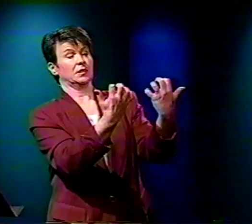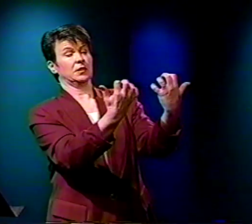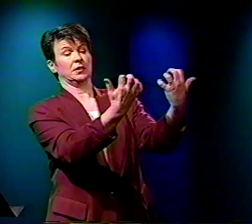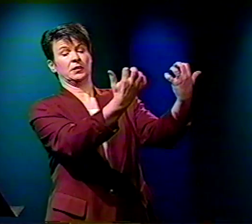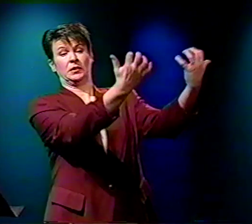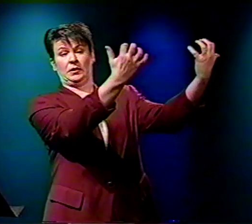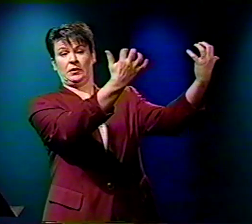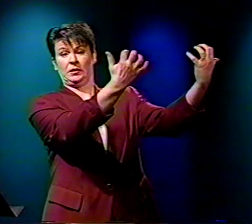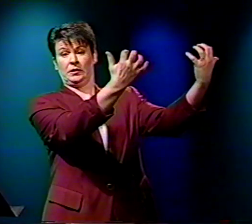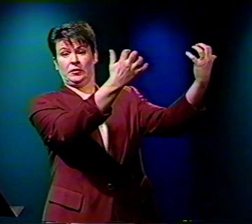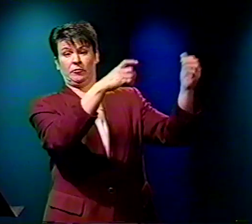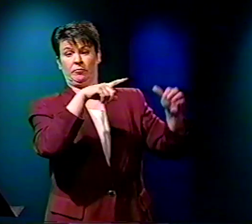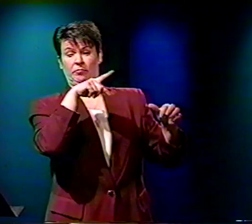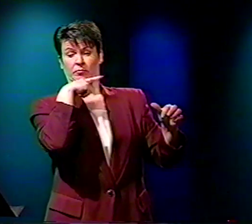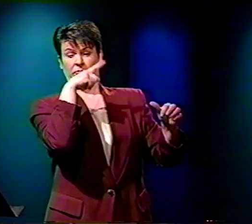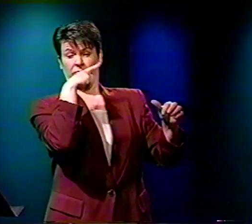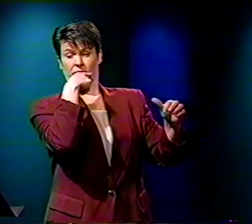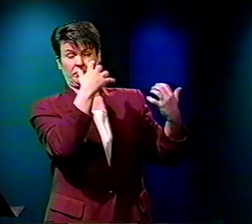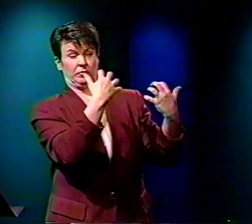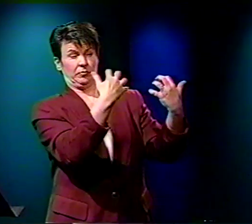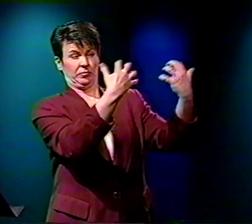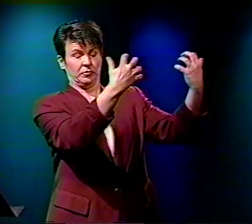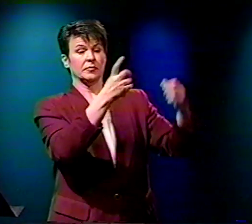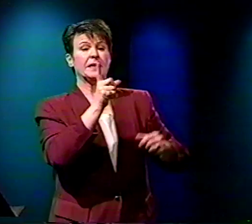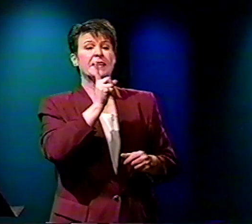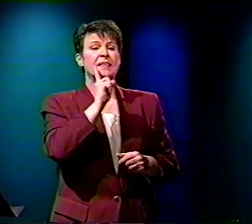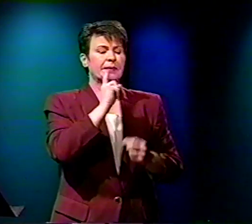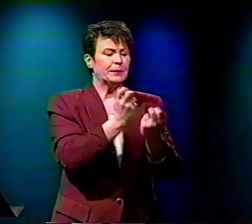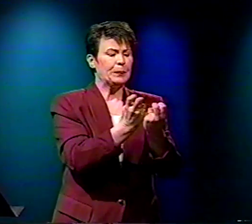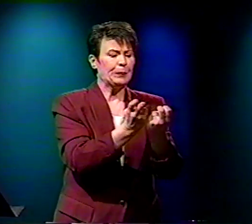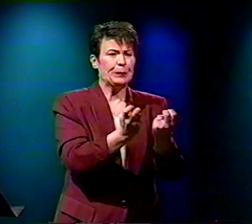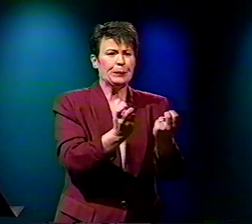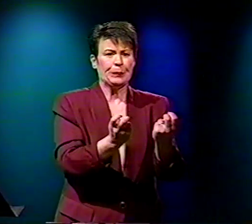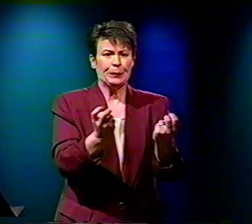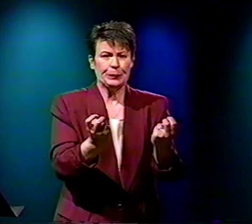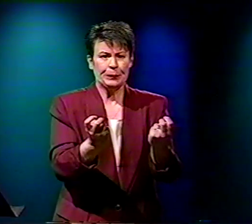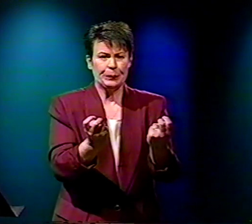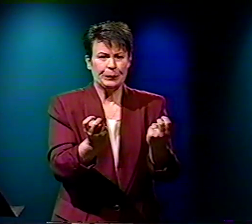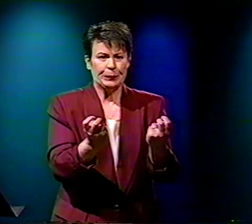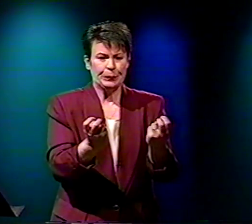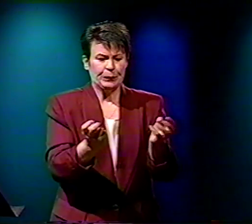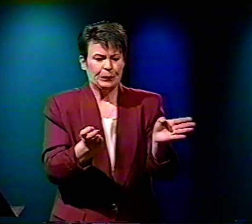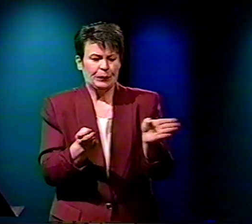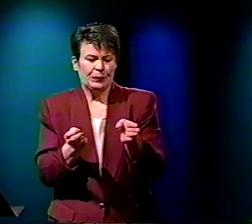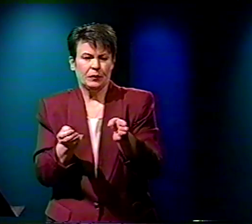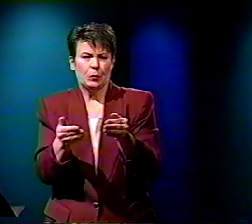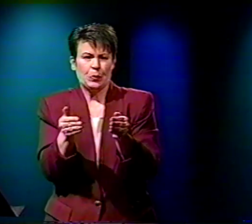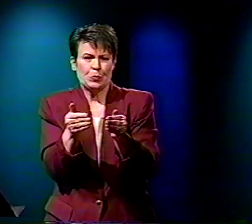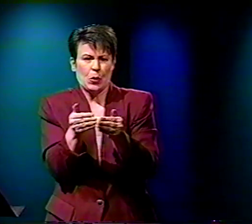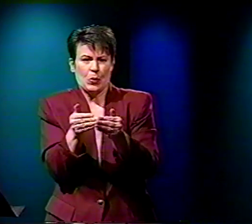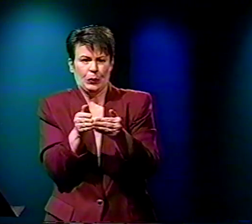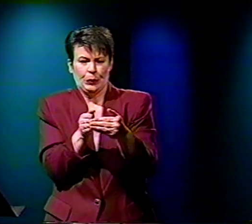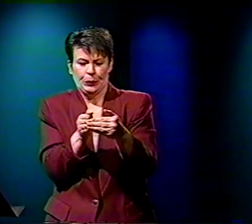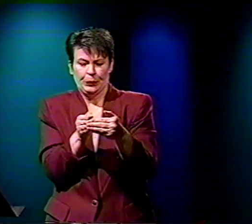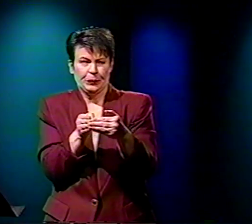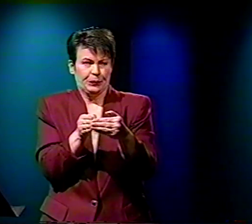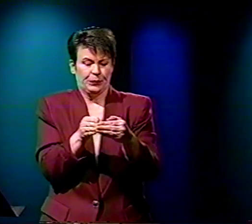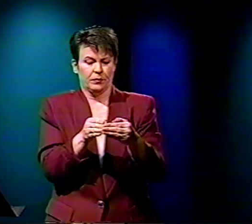Say that you have a huge hearing audience, and there's only a small number of deaf people who have been placed off in